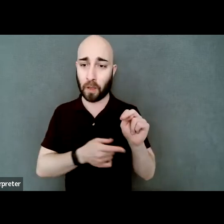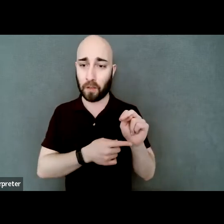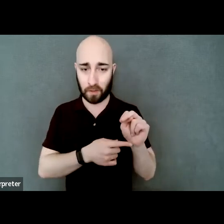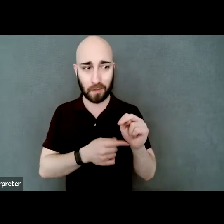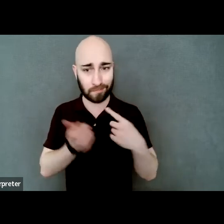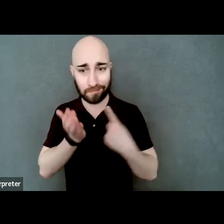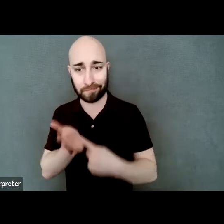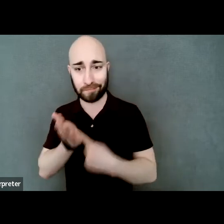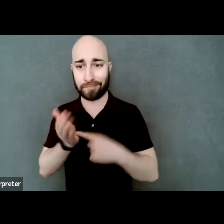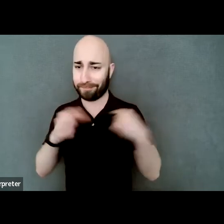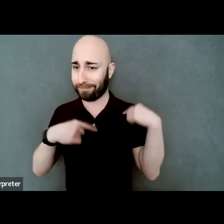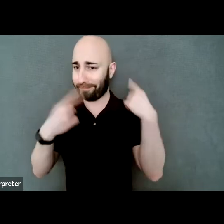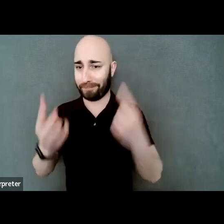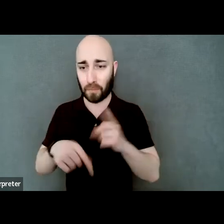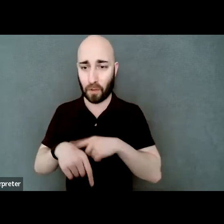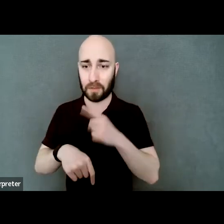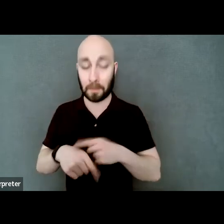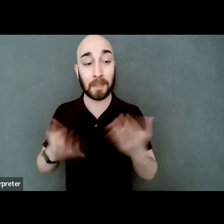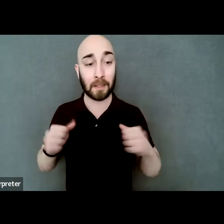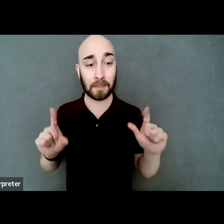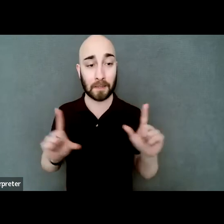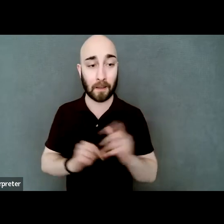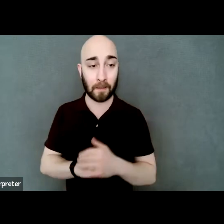for a long time. Next slide.